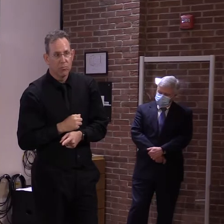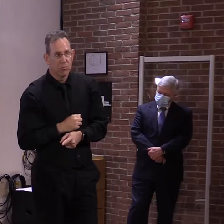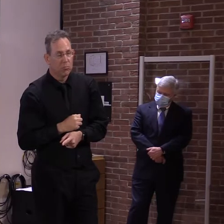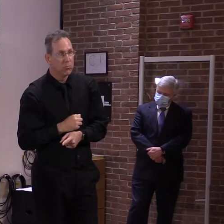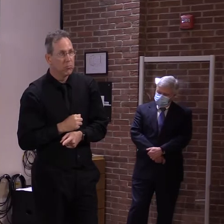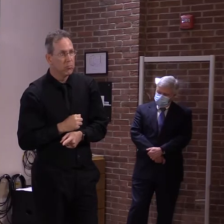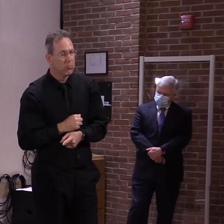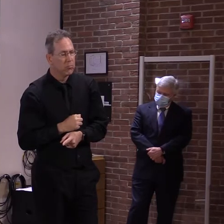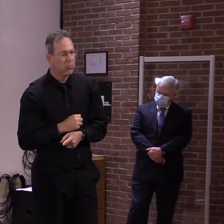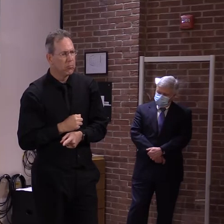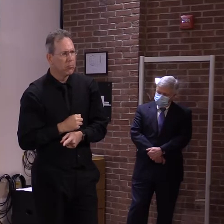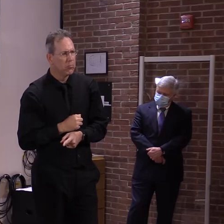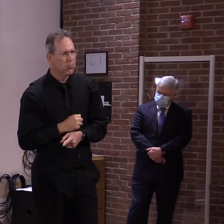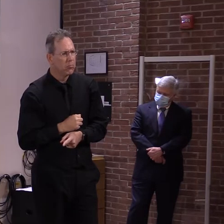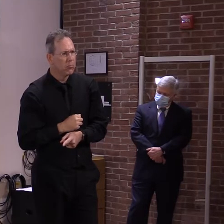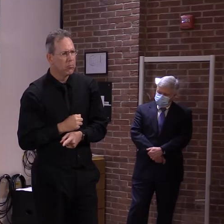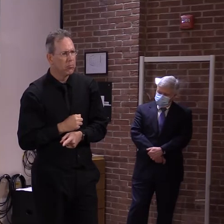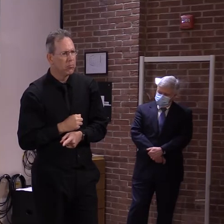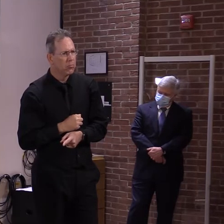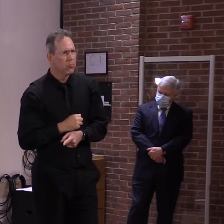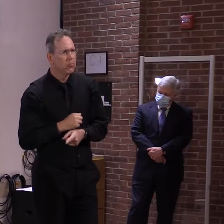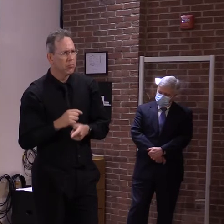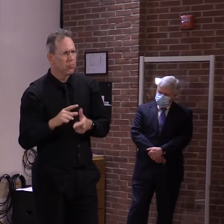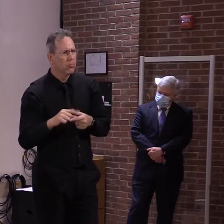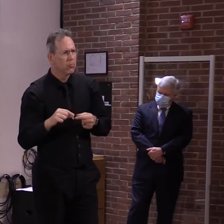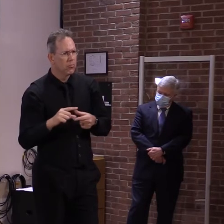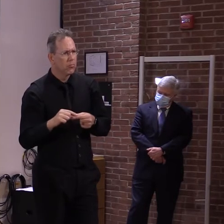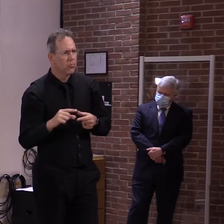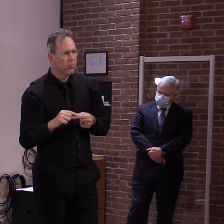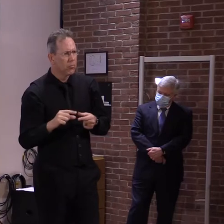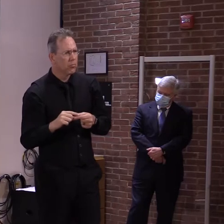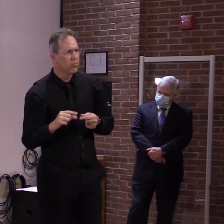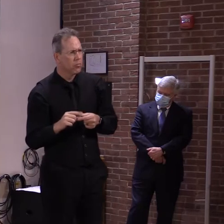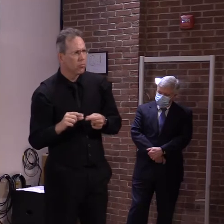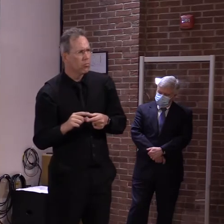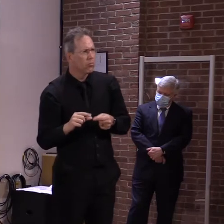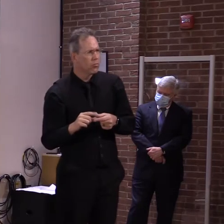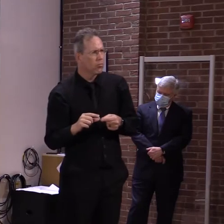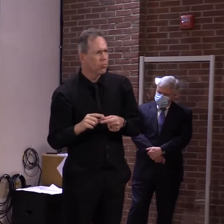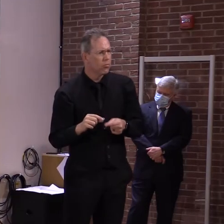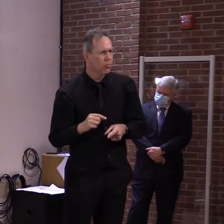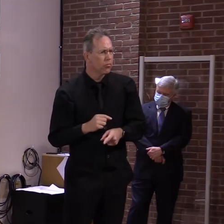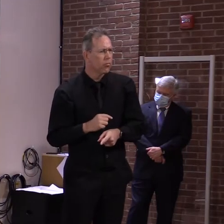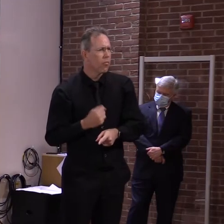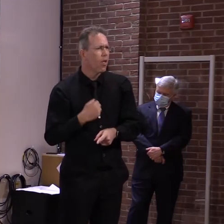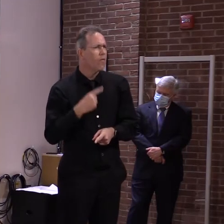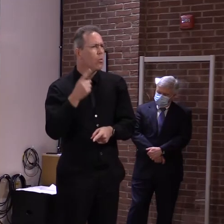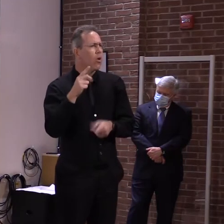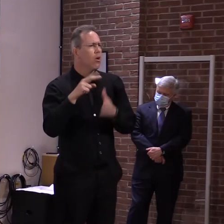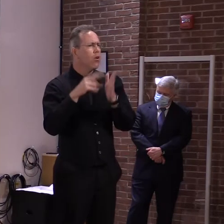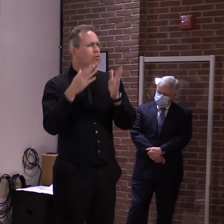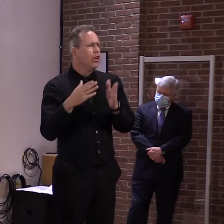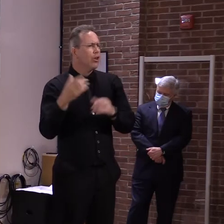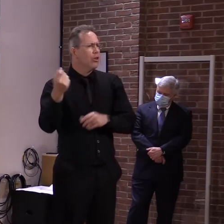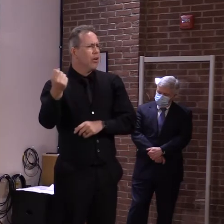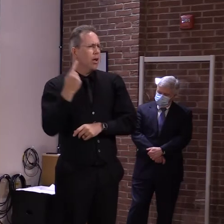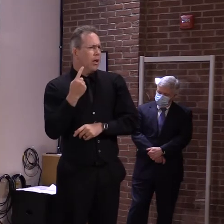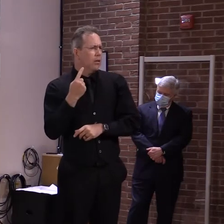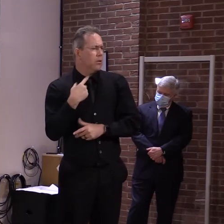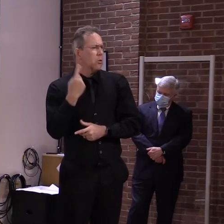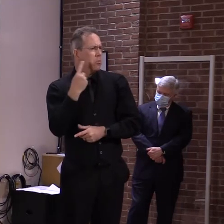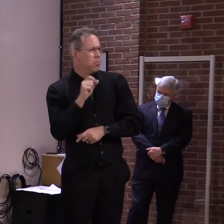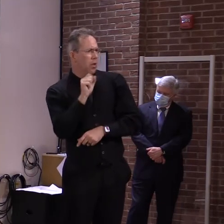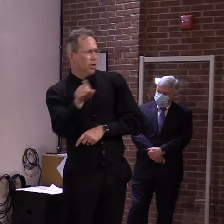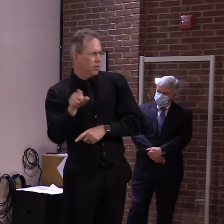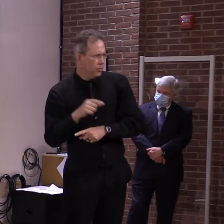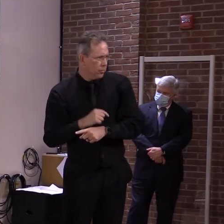I recently had a reader reach out to me who was asking why their local independent pharmacy around the corner from them hadn't